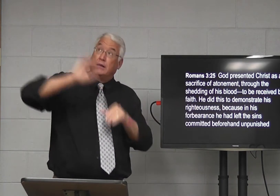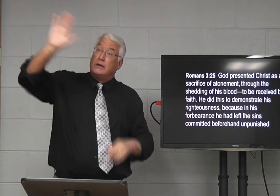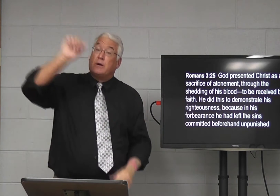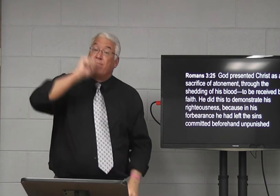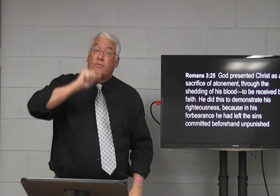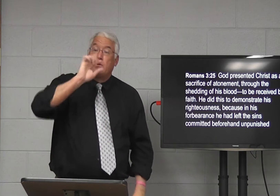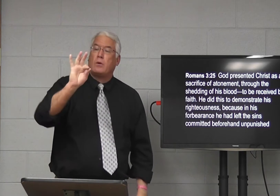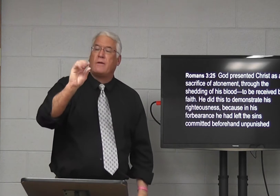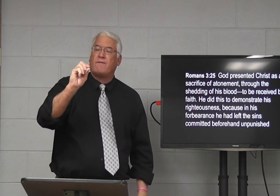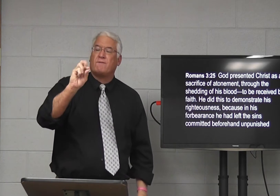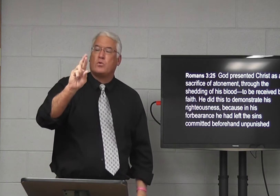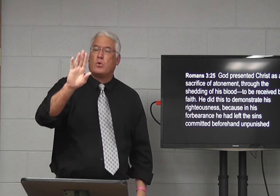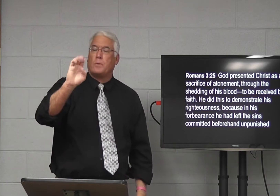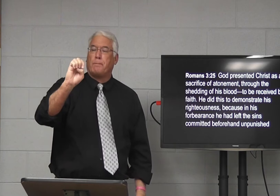in his forbearance,